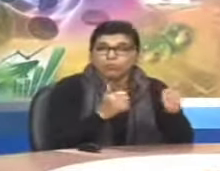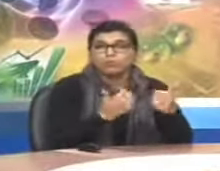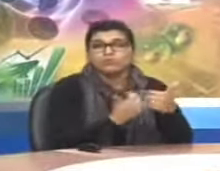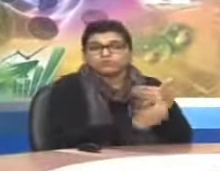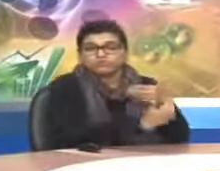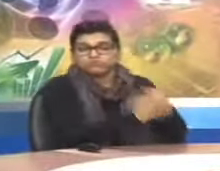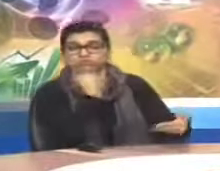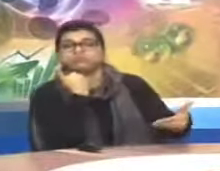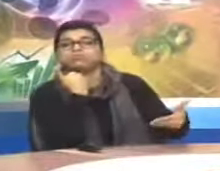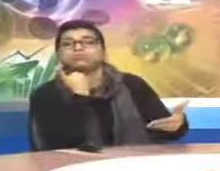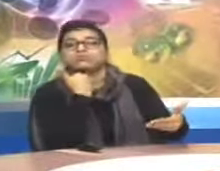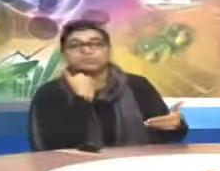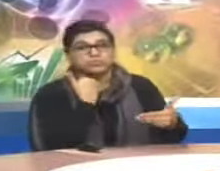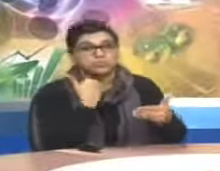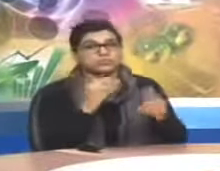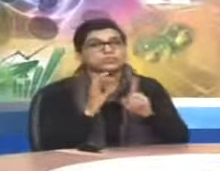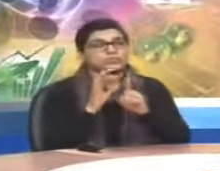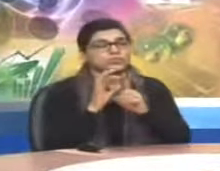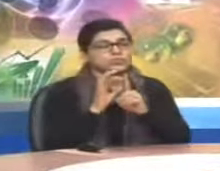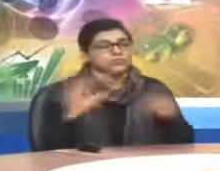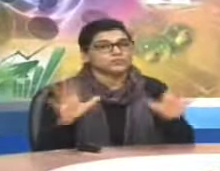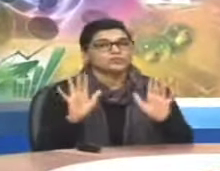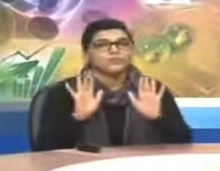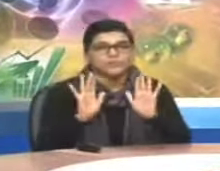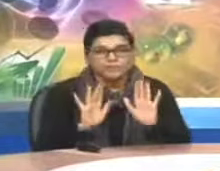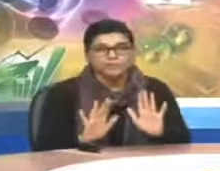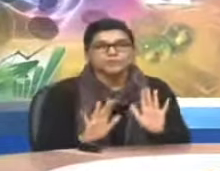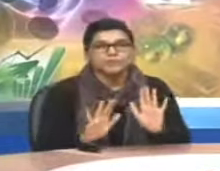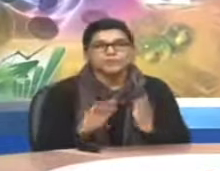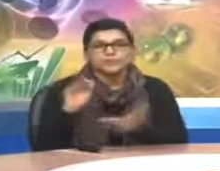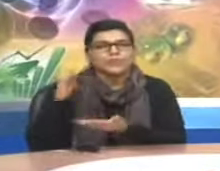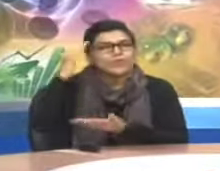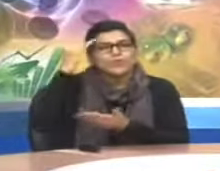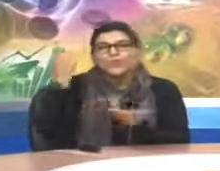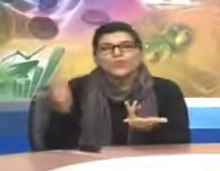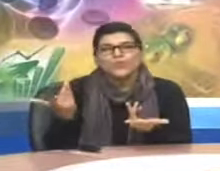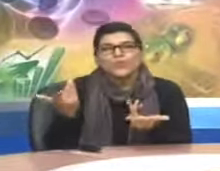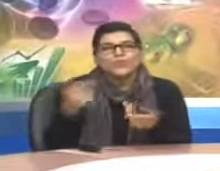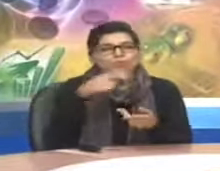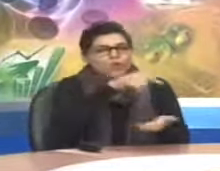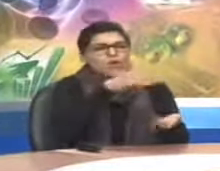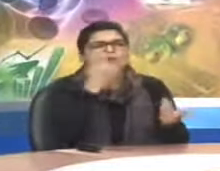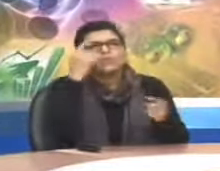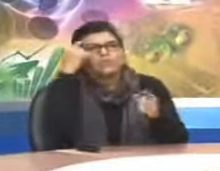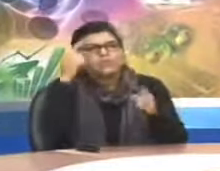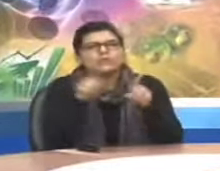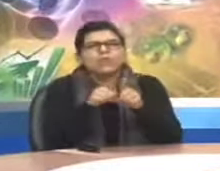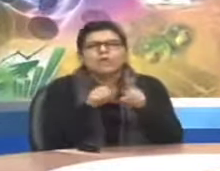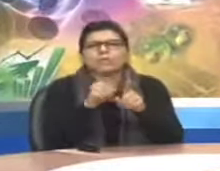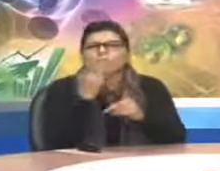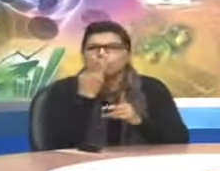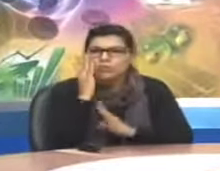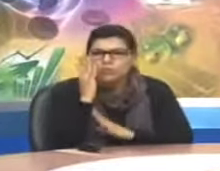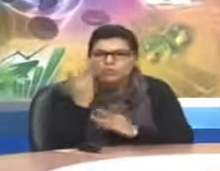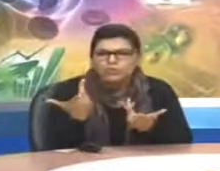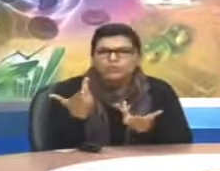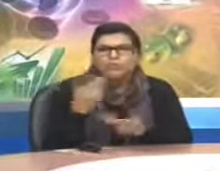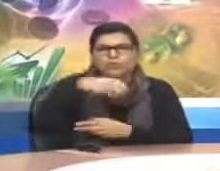and it is really serious. They are vulnerable to attack by the